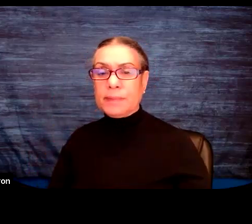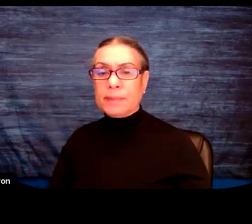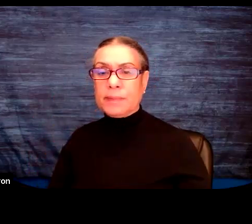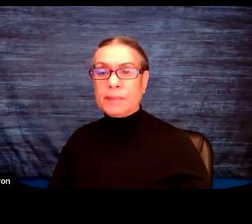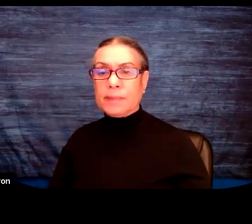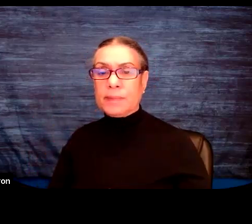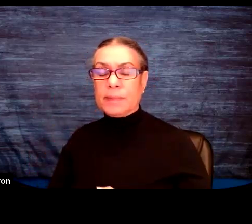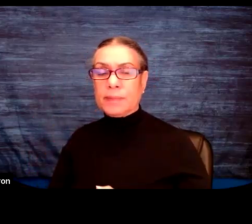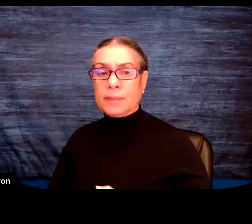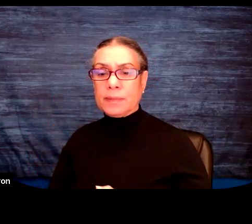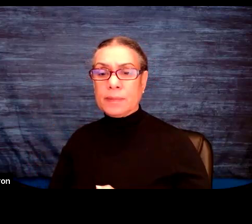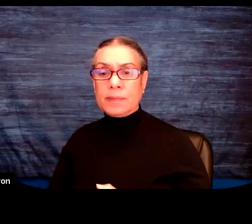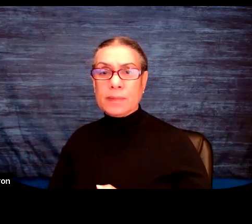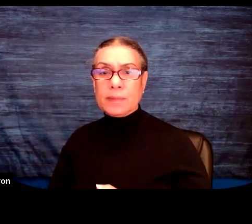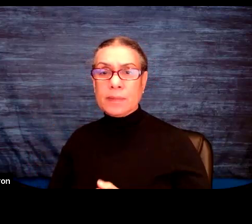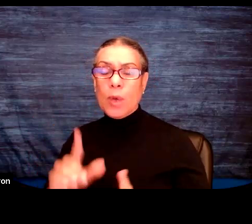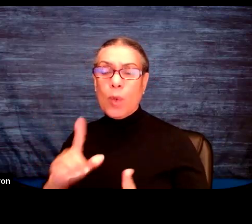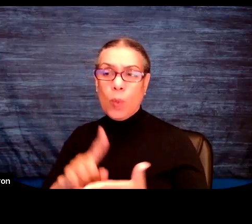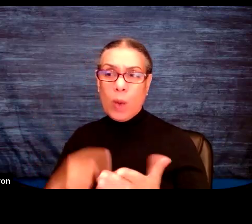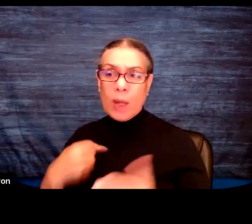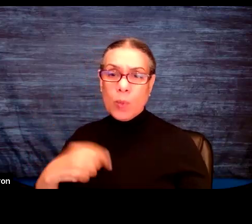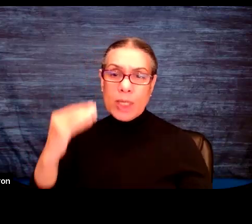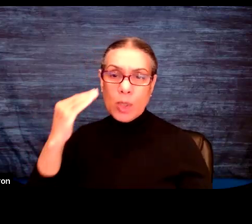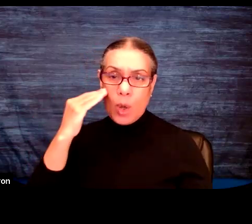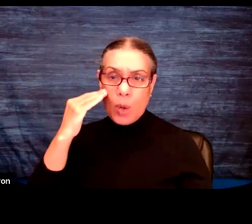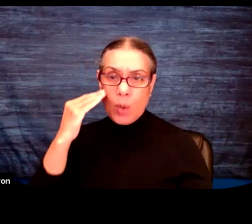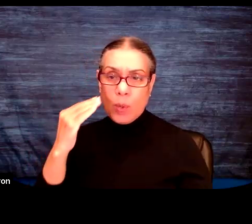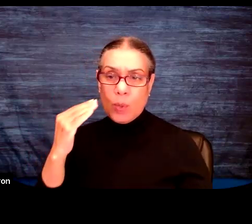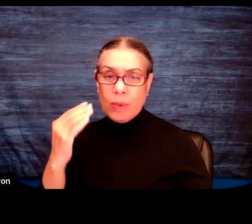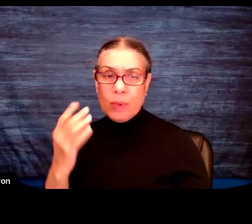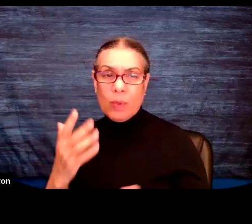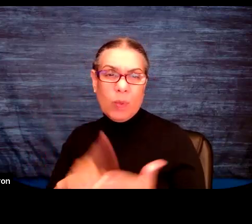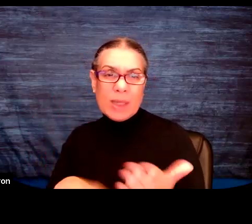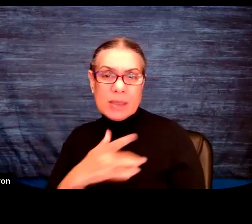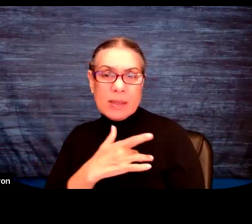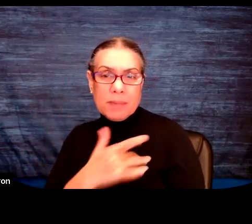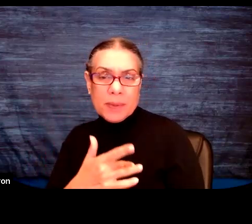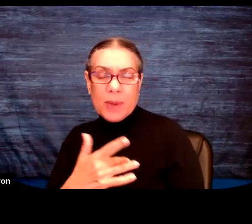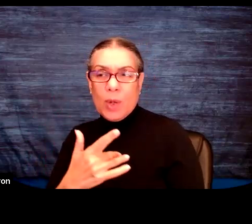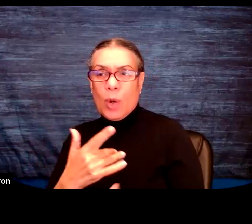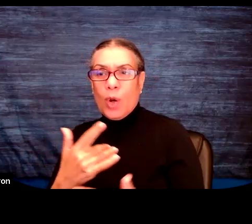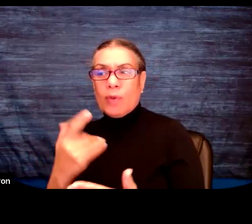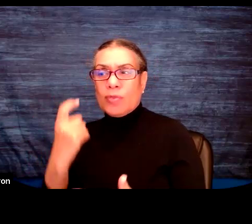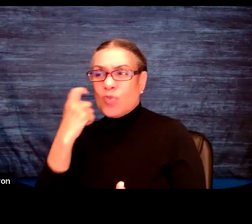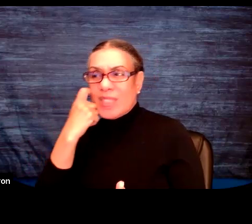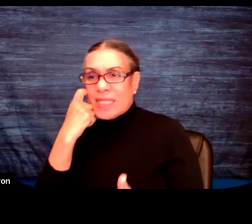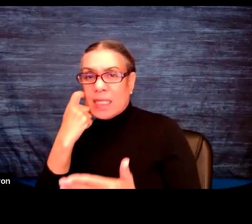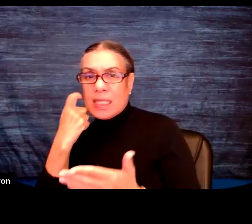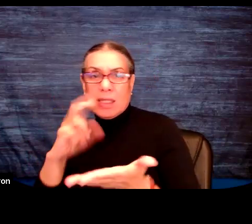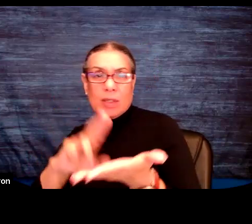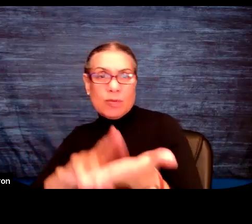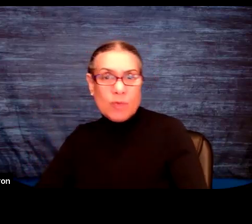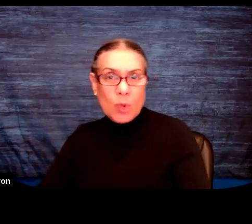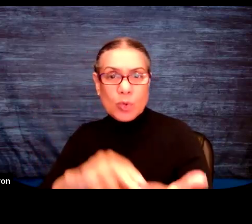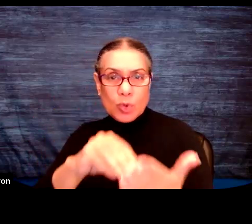what we know is particularly the trend of newly enrolled students in our